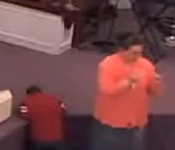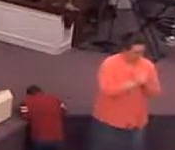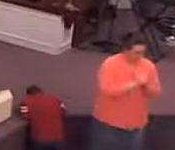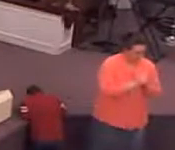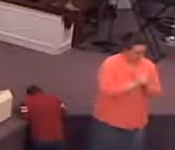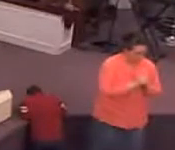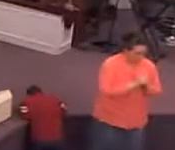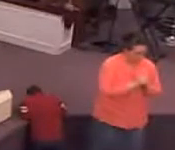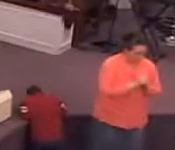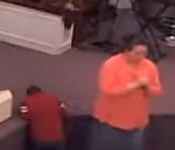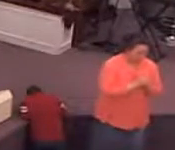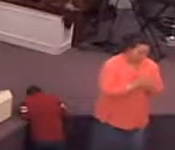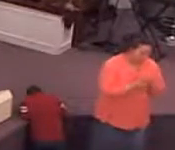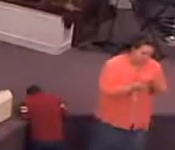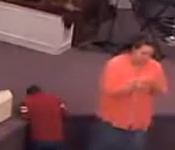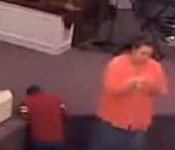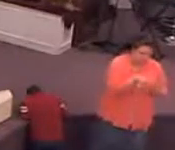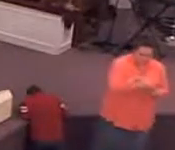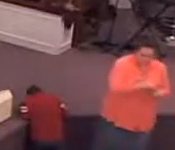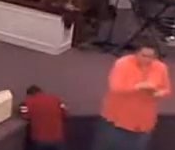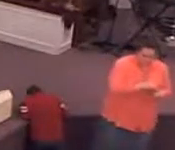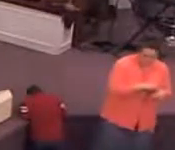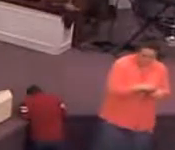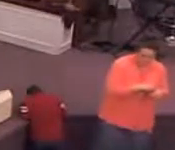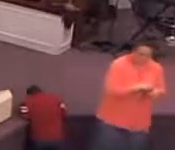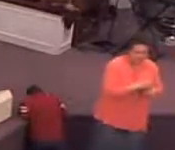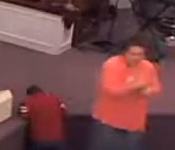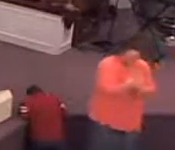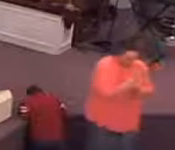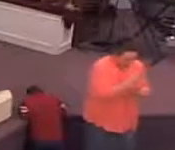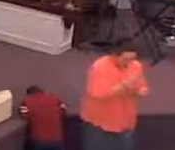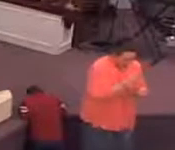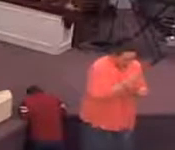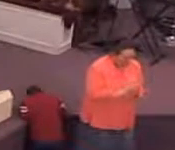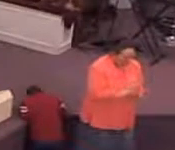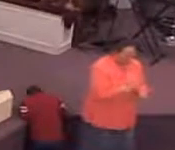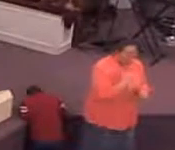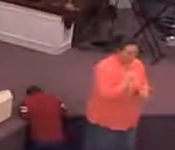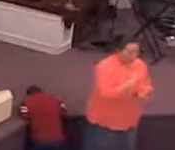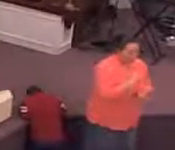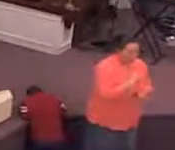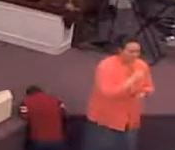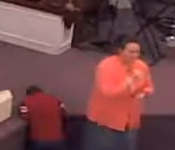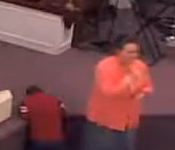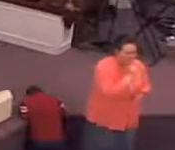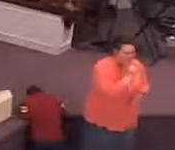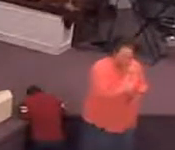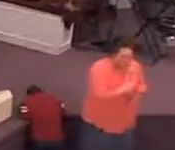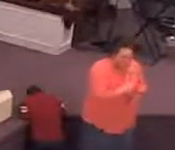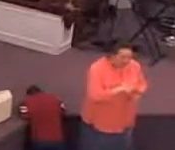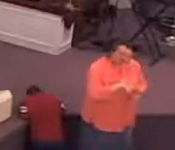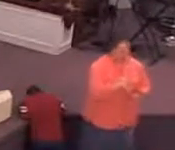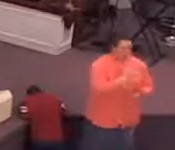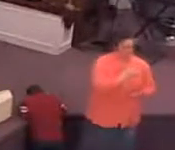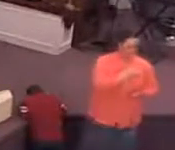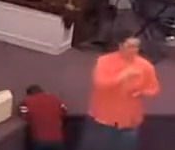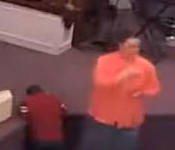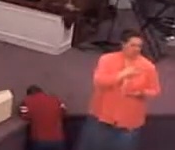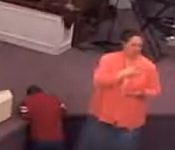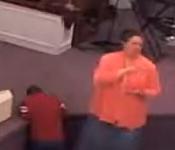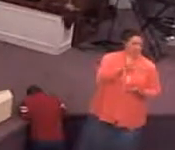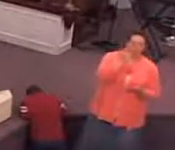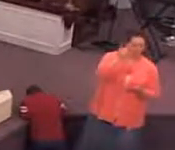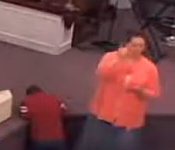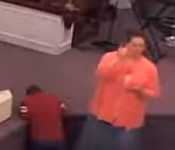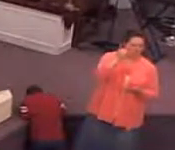And there may be times that God will just allow us not to feel conviction from Him, but